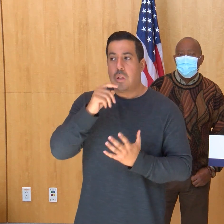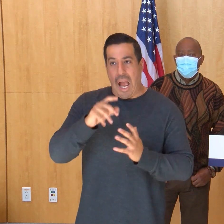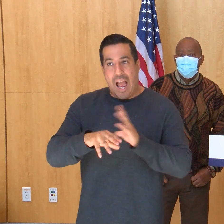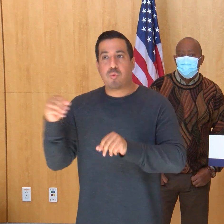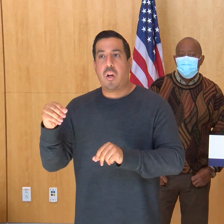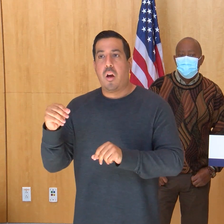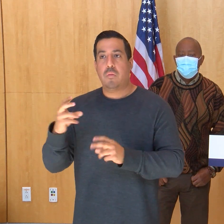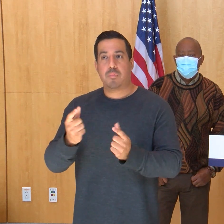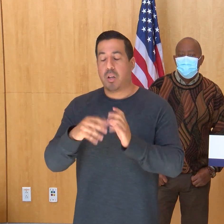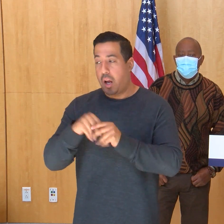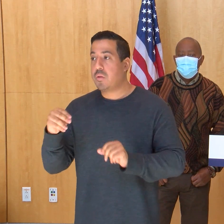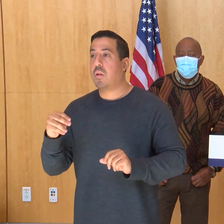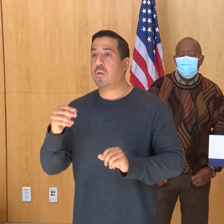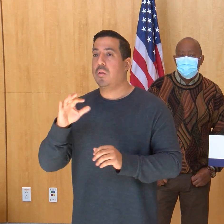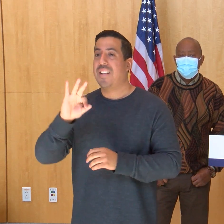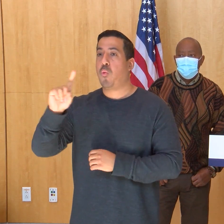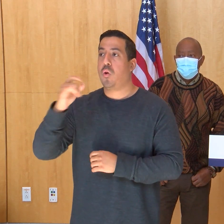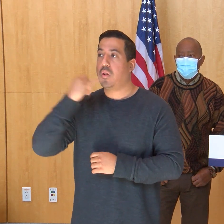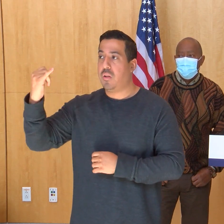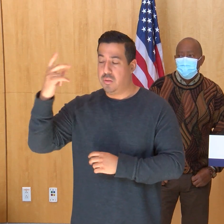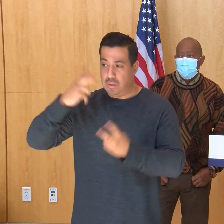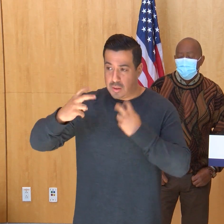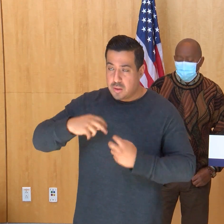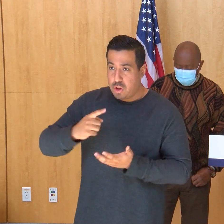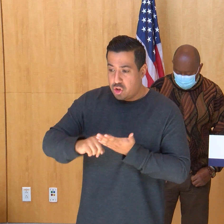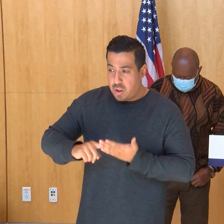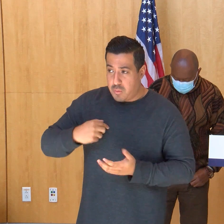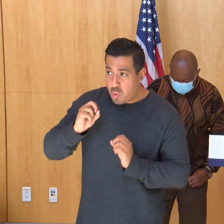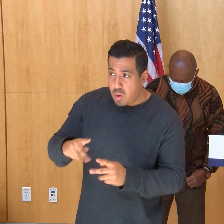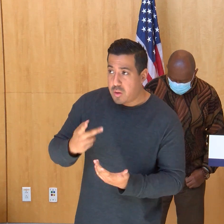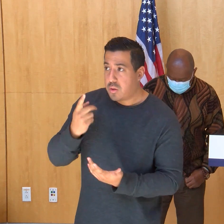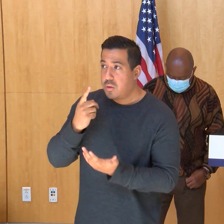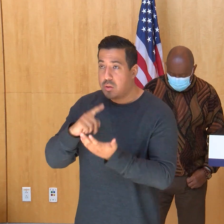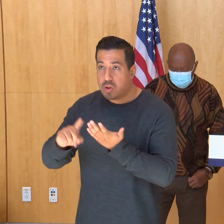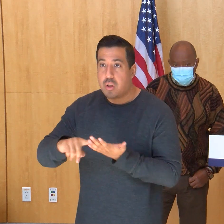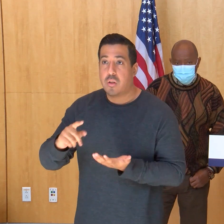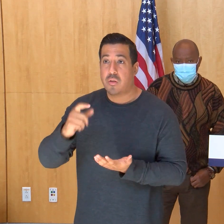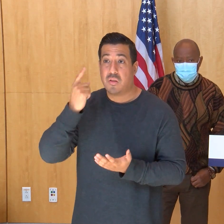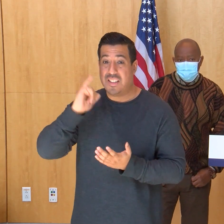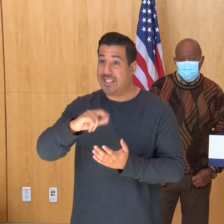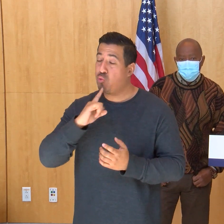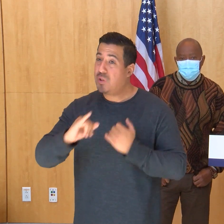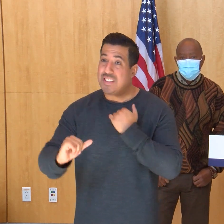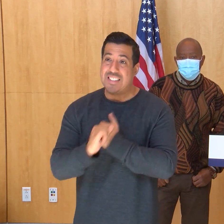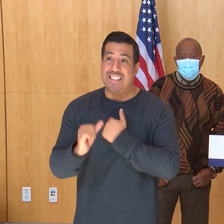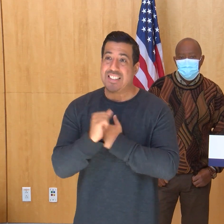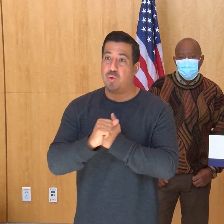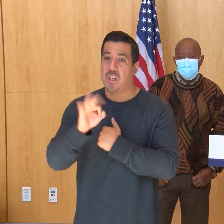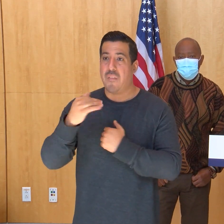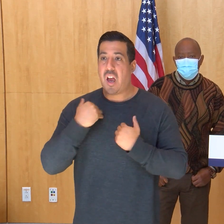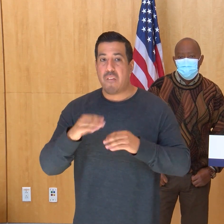immediately and call 911 for an evaluation. It is critical that you understand the dangers of using